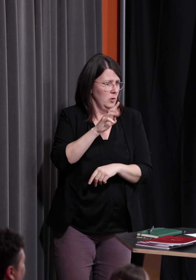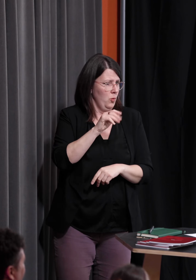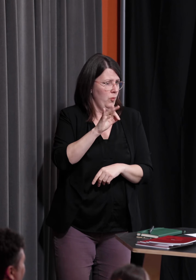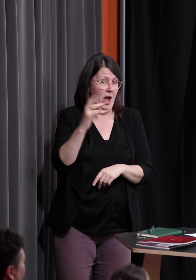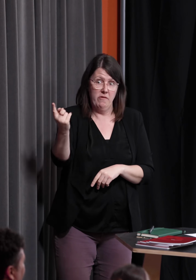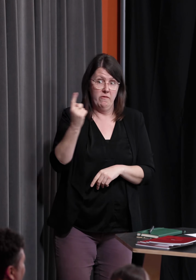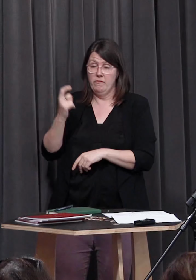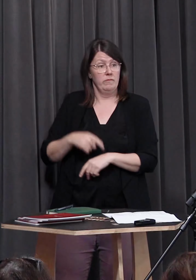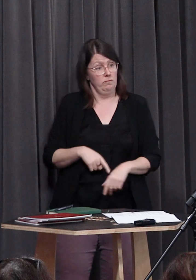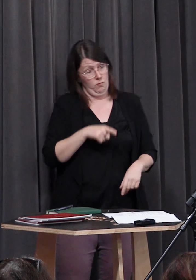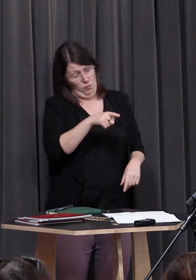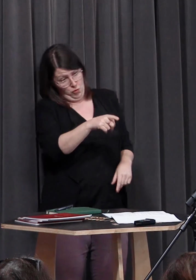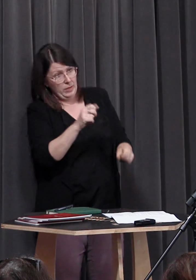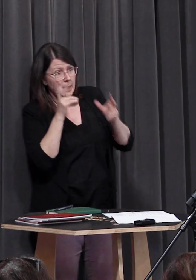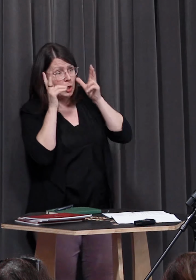You can hear.